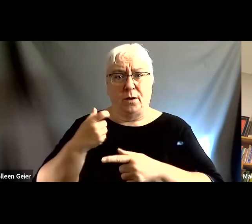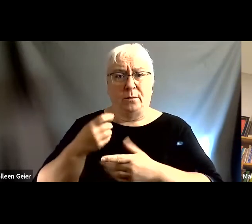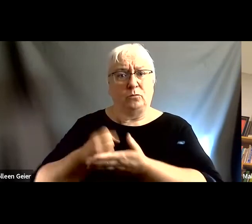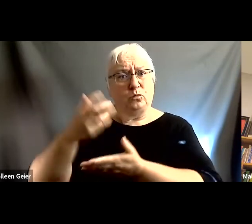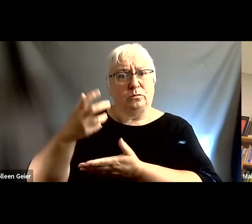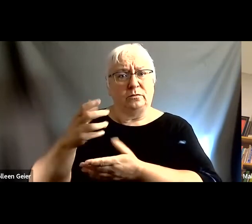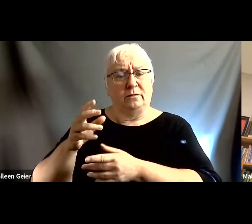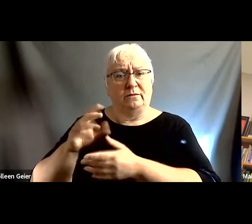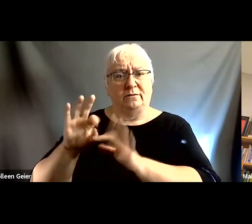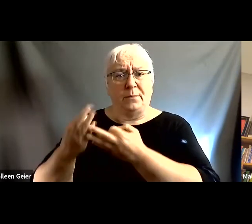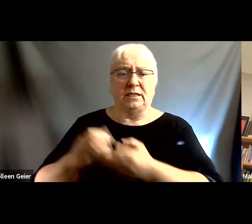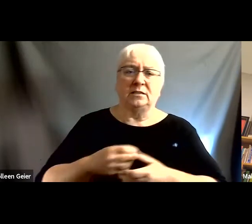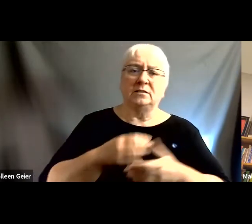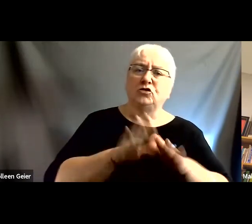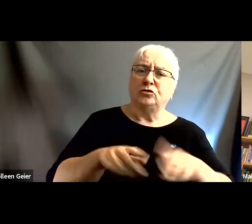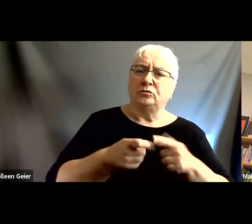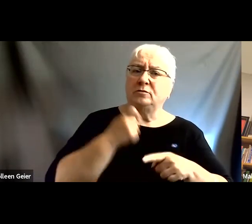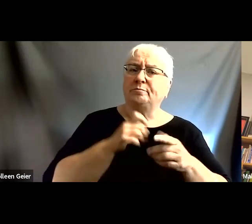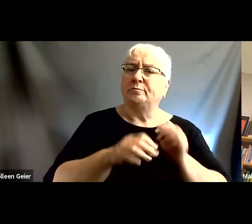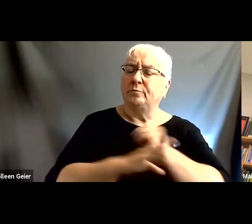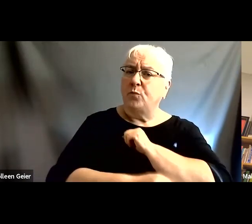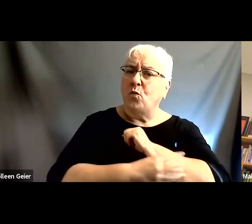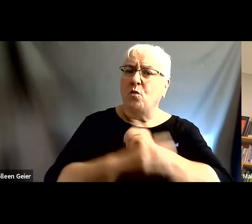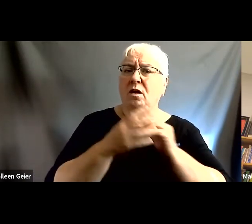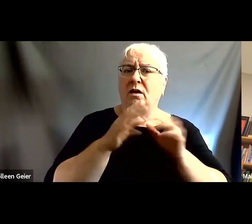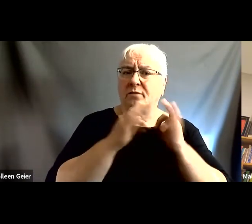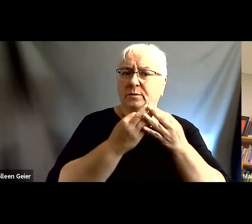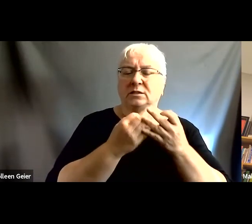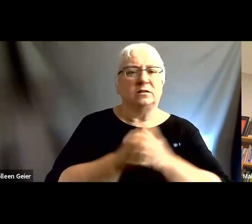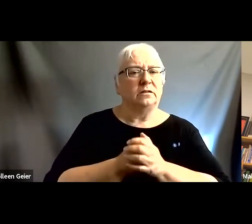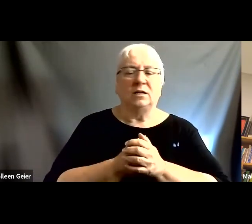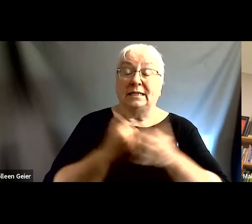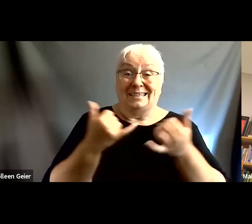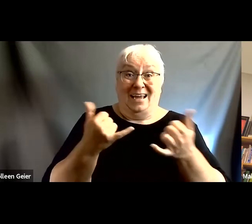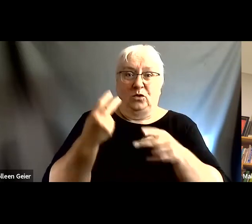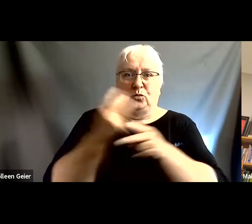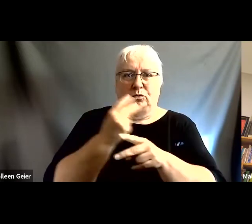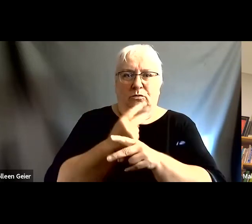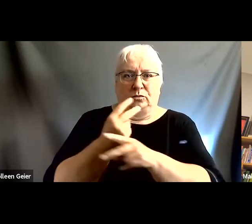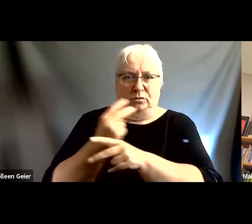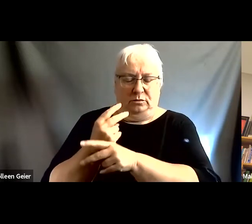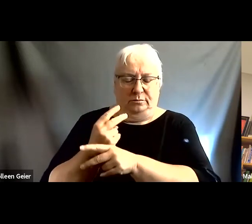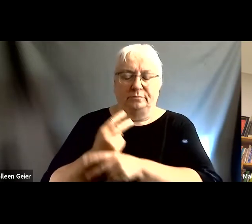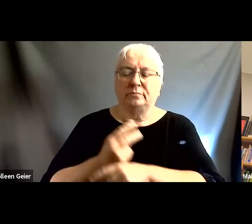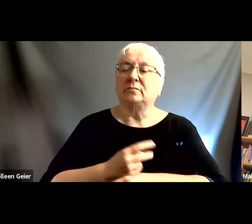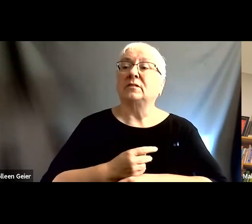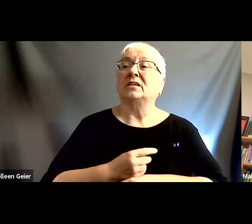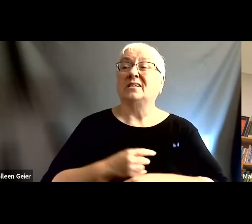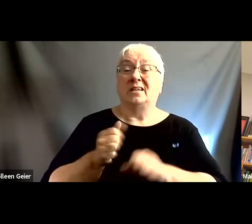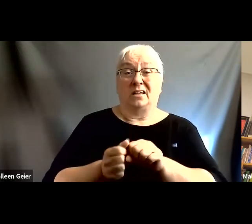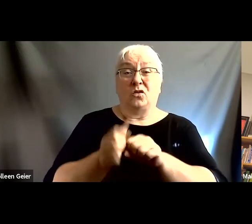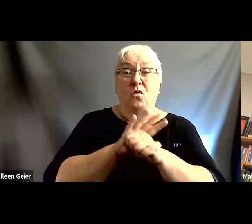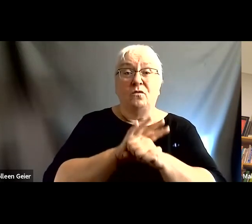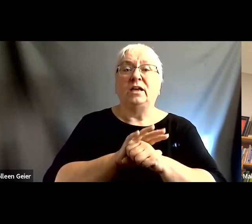this has become so much worse now. And because this is going to be a long-term health and welfare